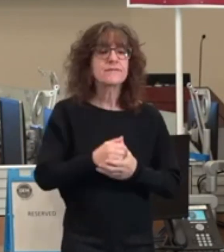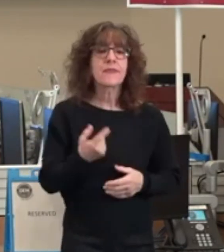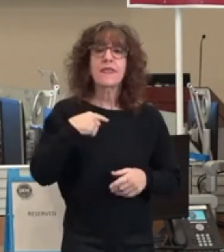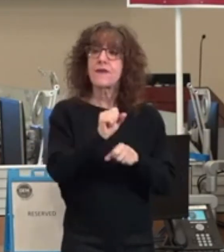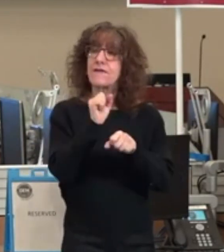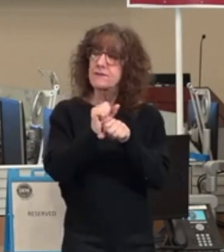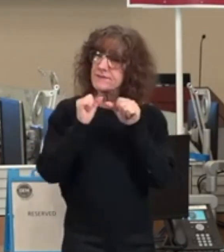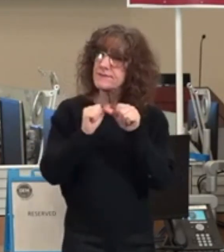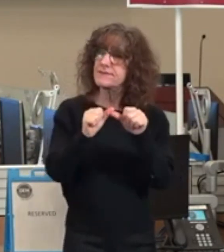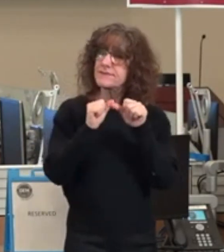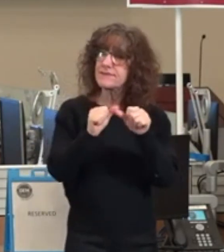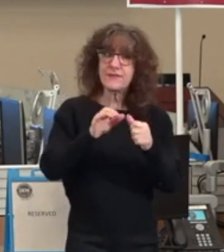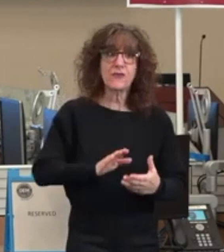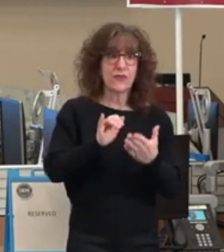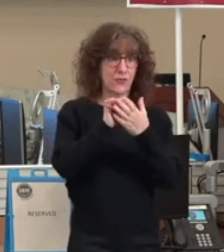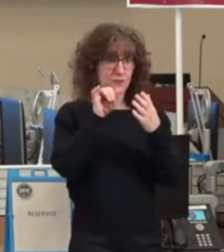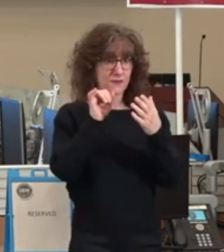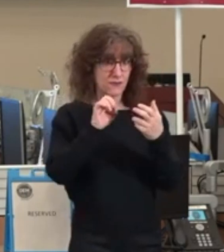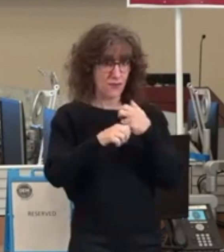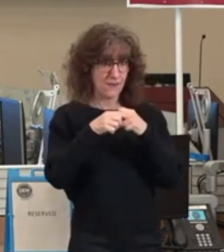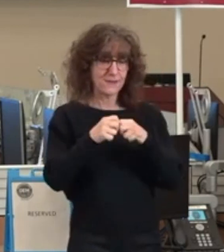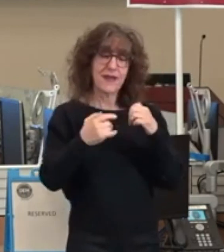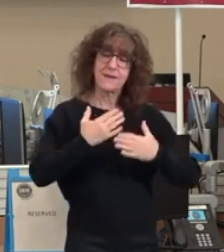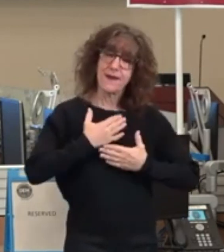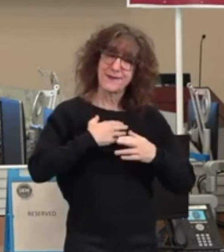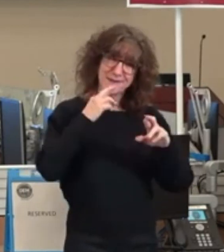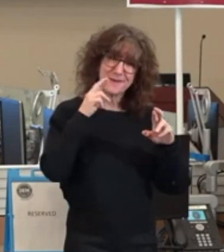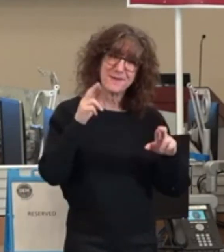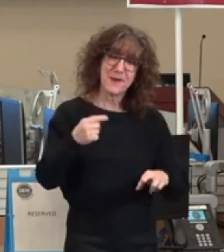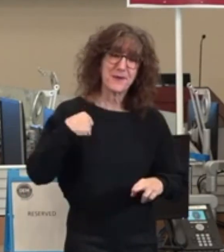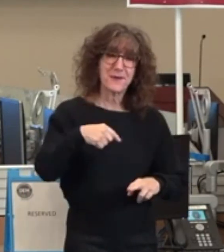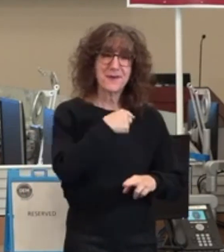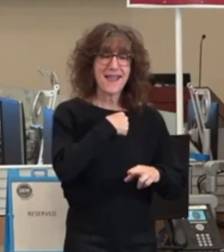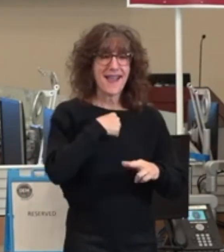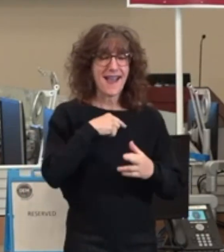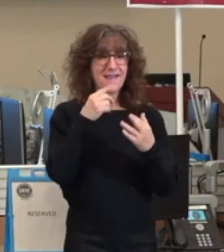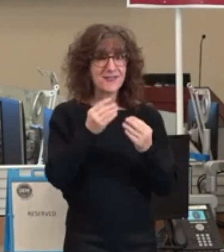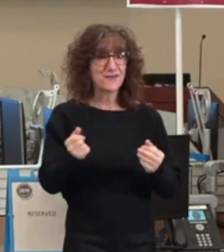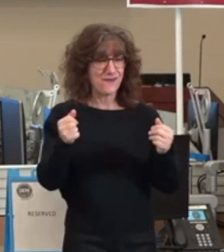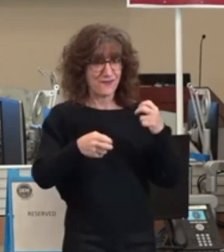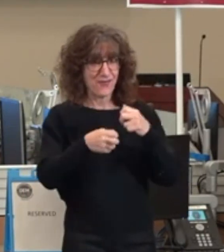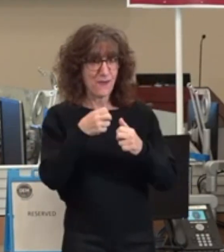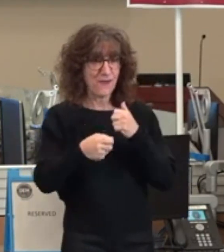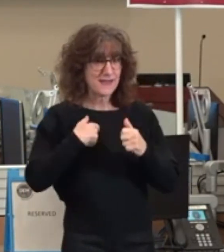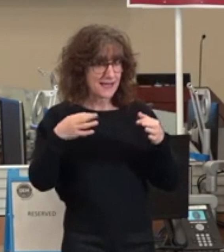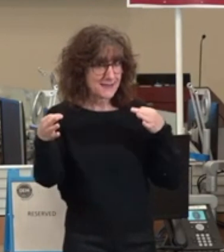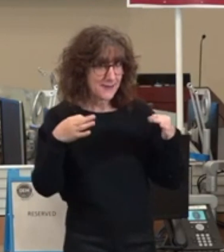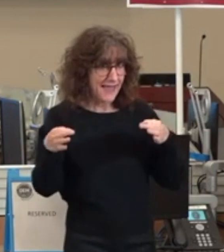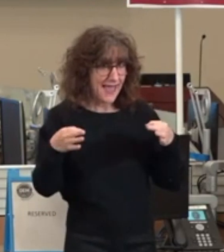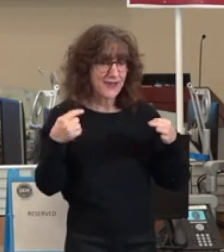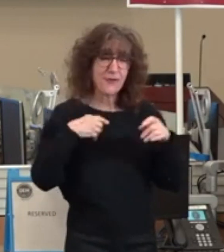have worked constantly to address those issues. And I am so happy to report to you that we have addressed the issues that I explained to you and